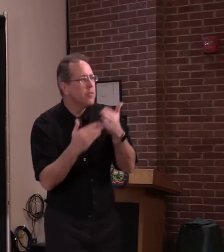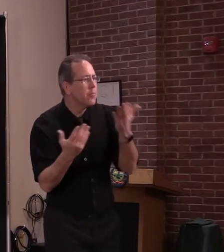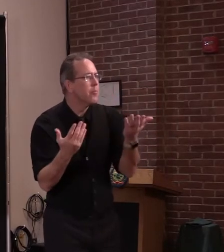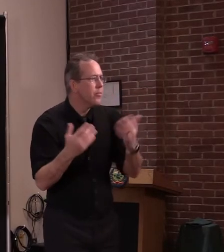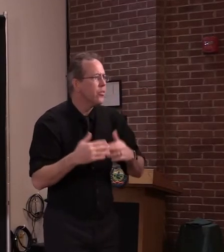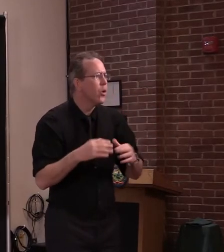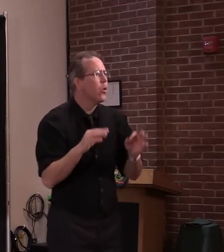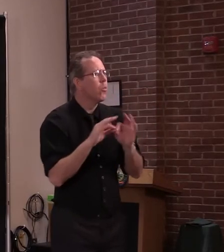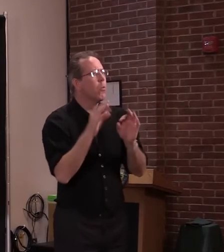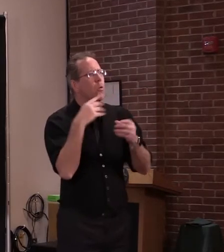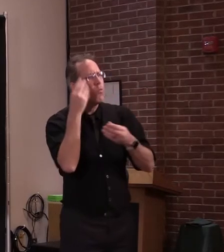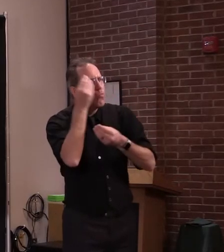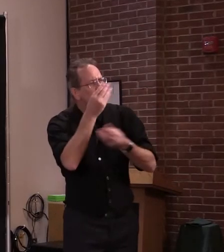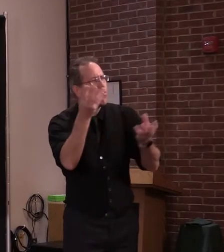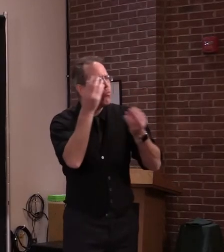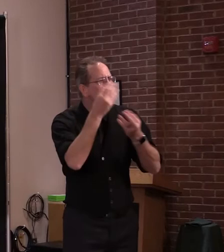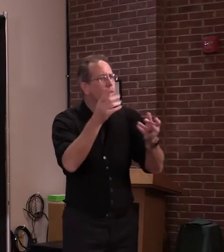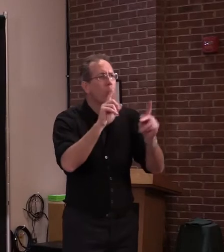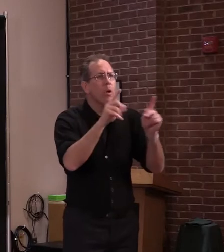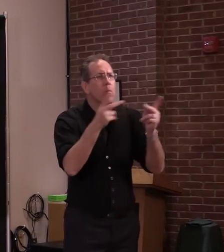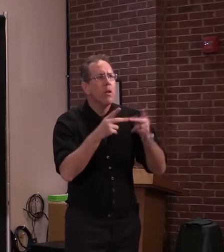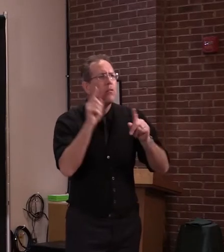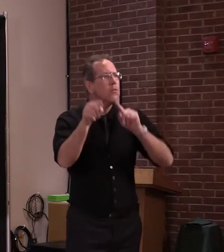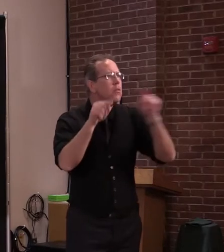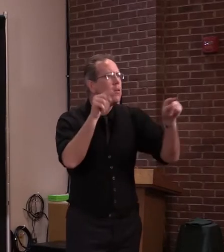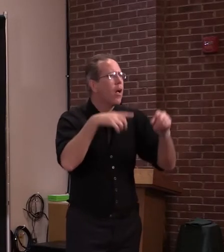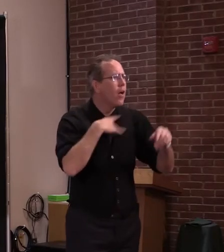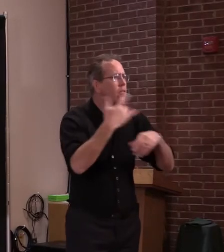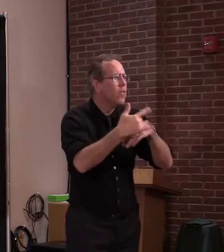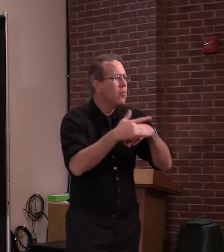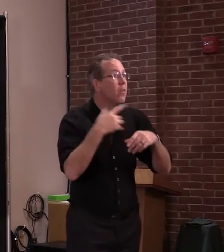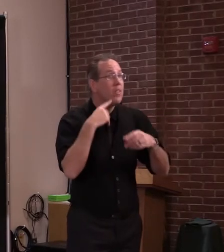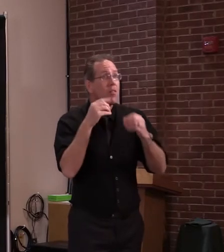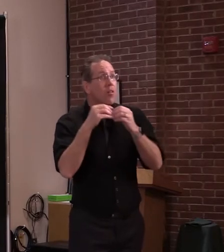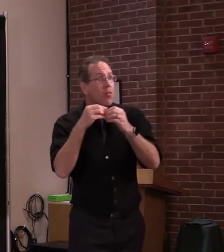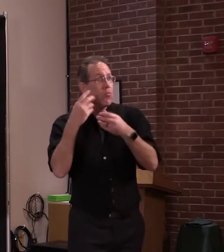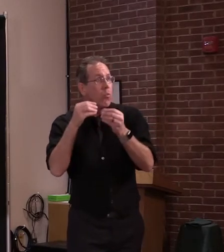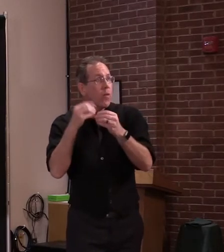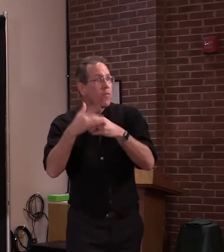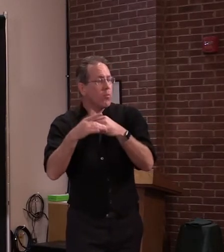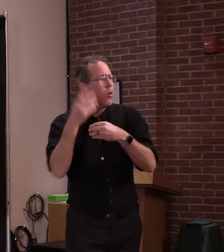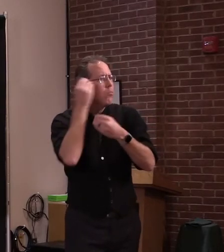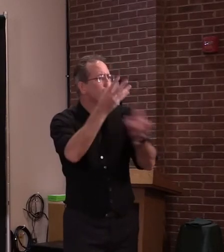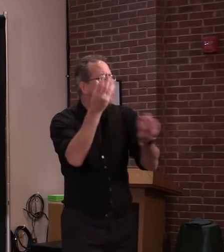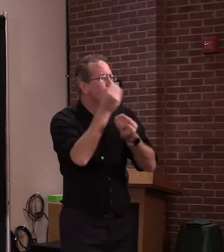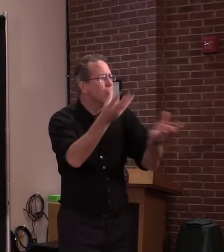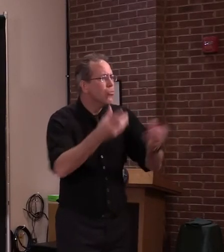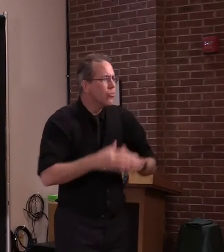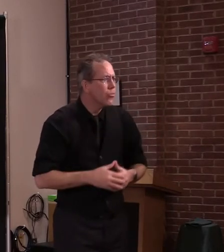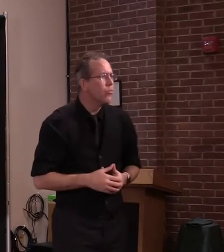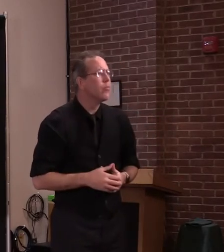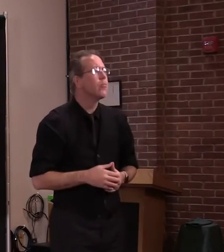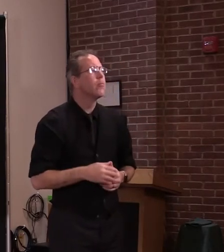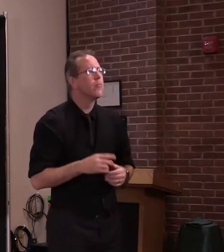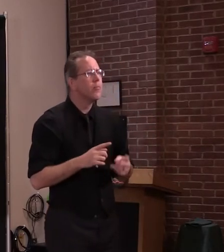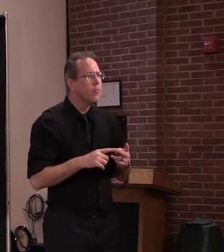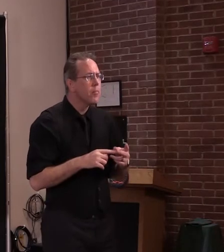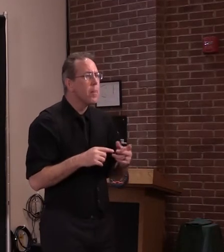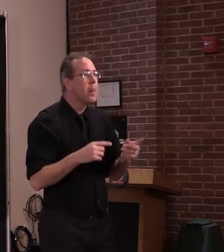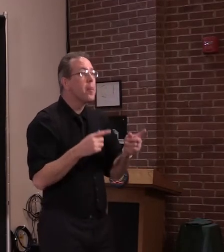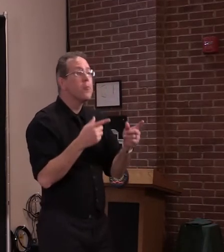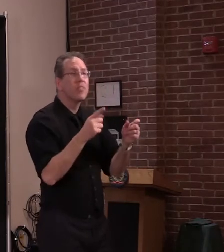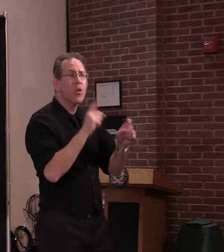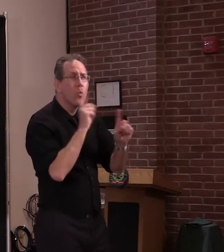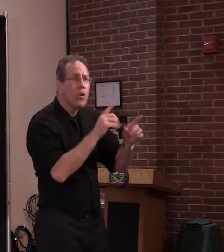more opportunities exist. But right now, the best options are through the NIH program, ordering online, or going to your